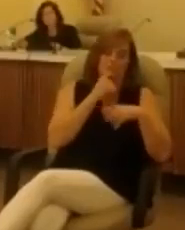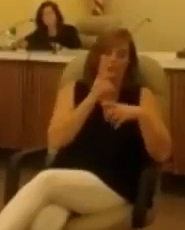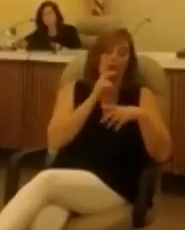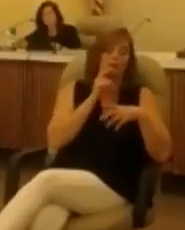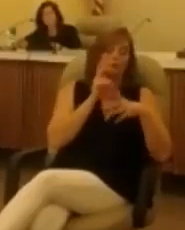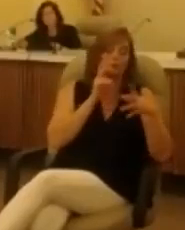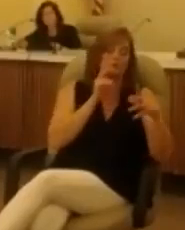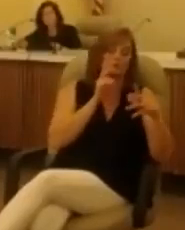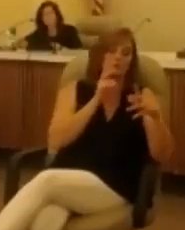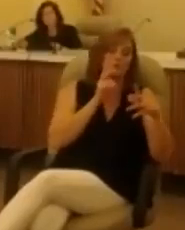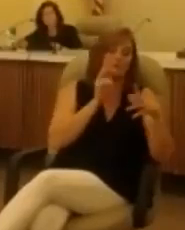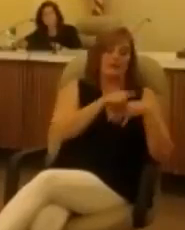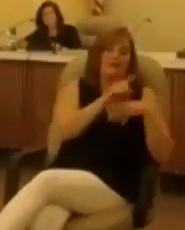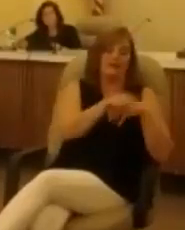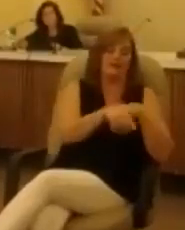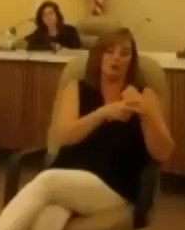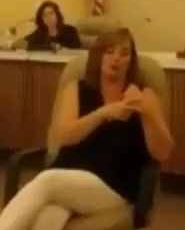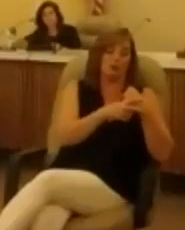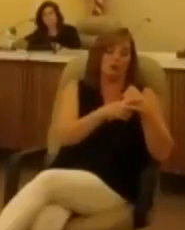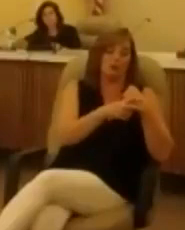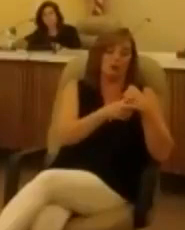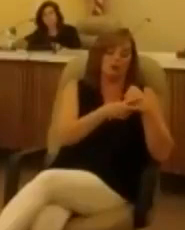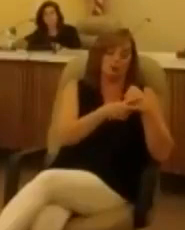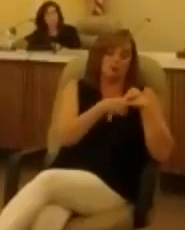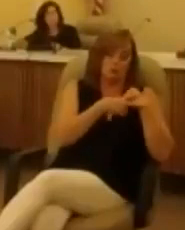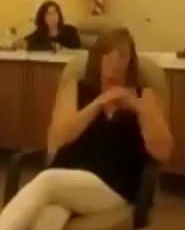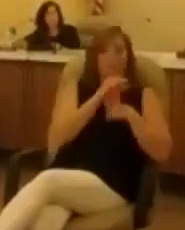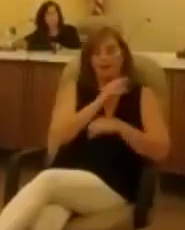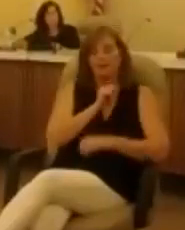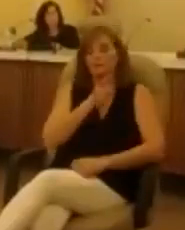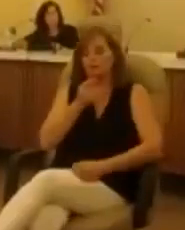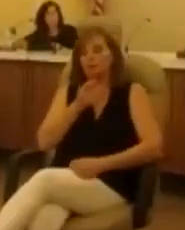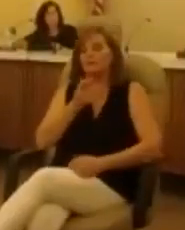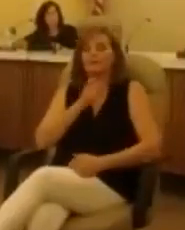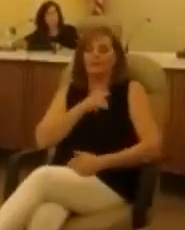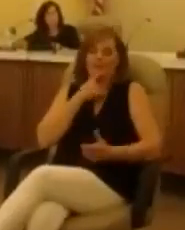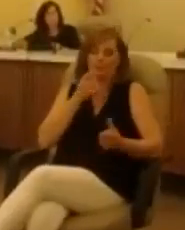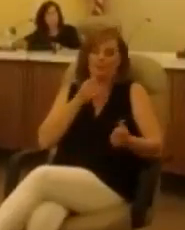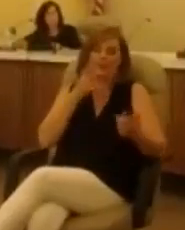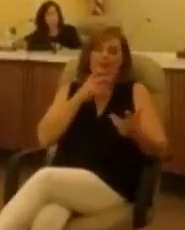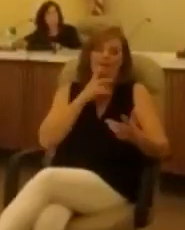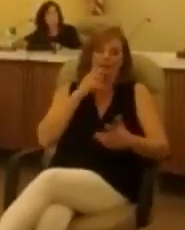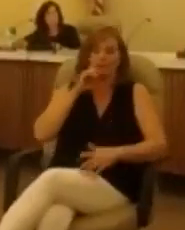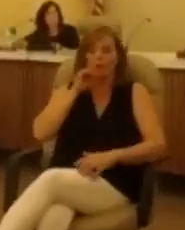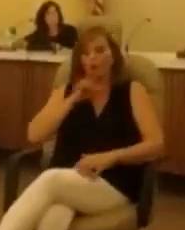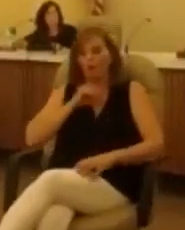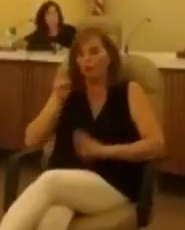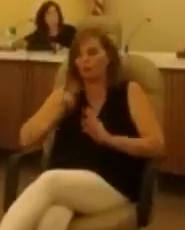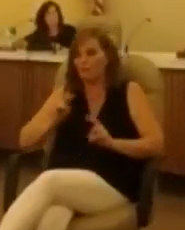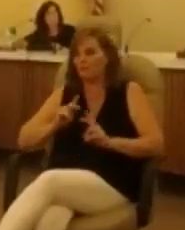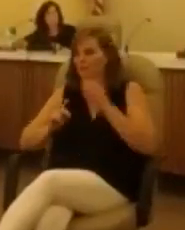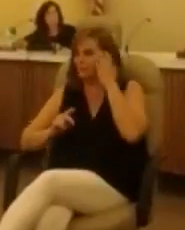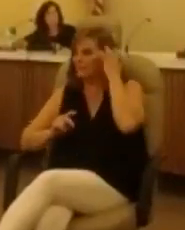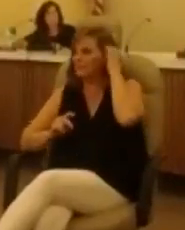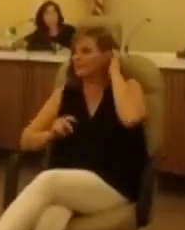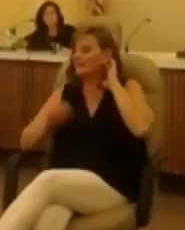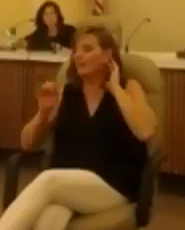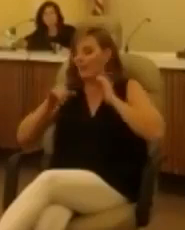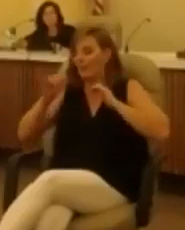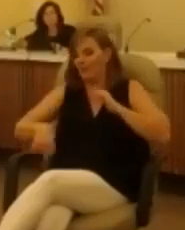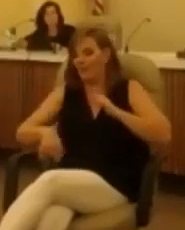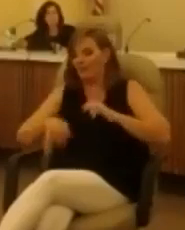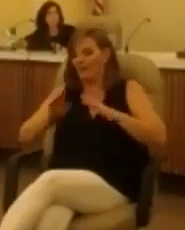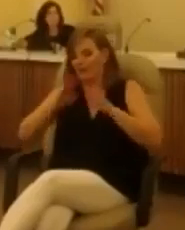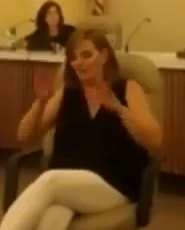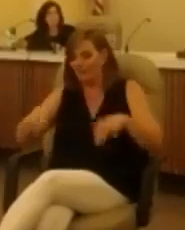storage. But we were able to, there were a number of seniors who were sitting at the pavilion